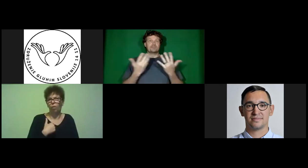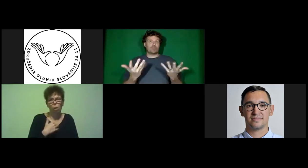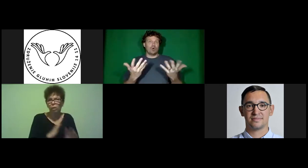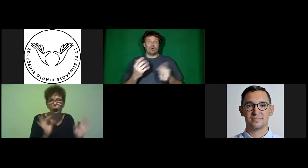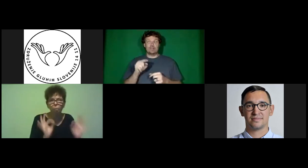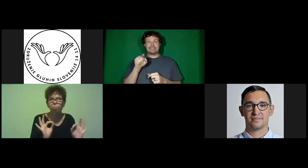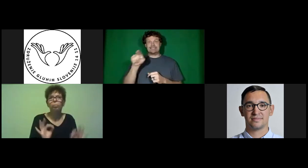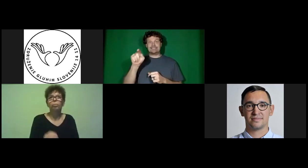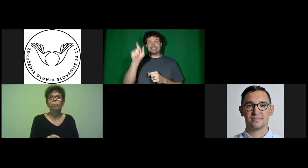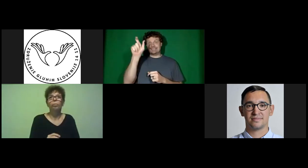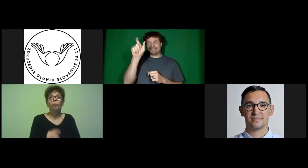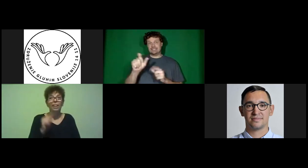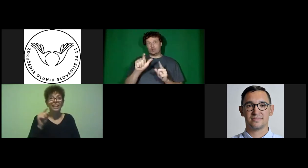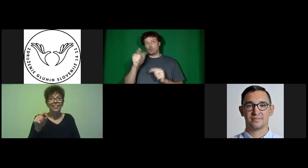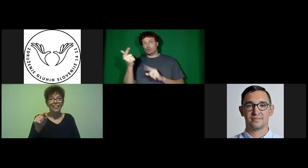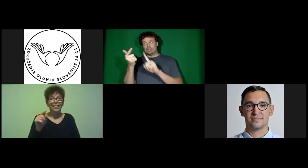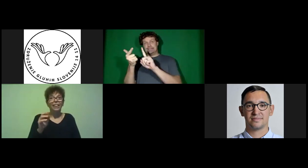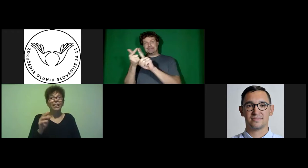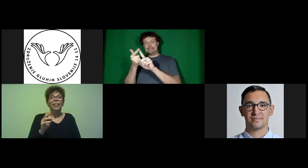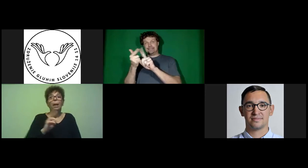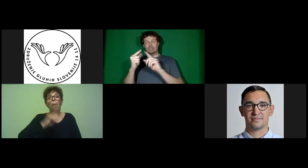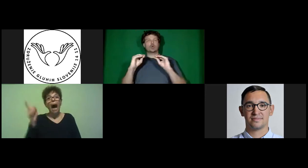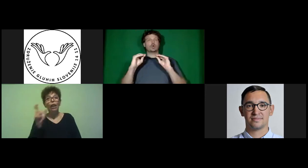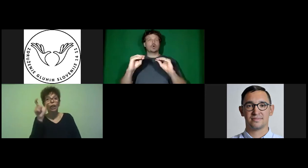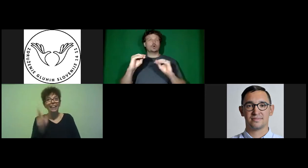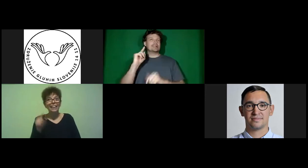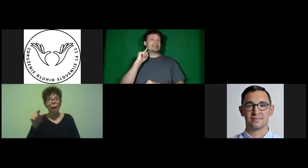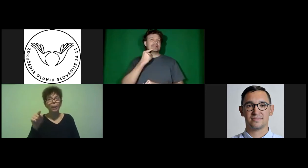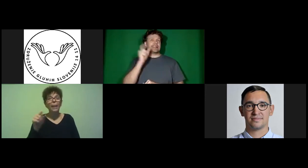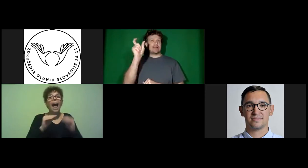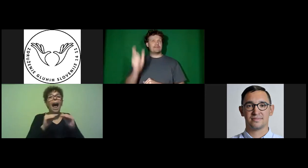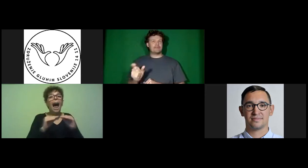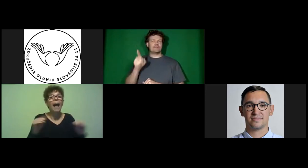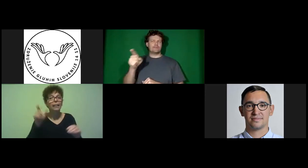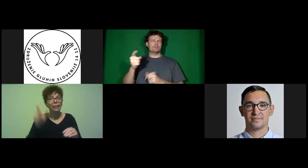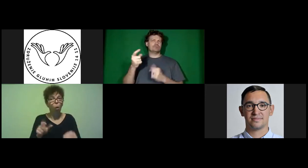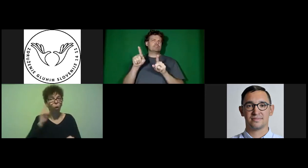Played many matches, was very happy.